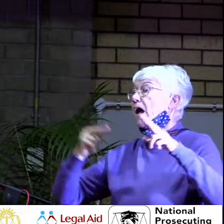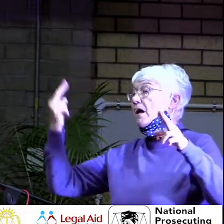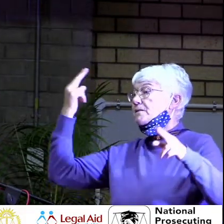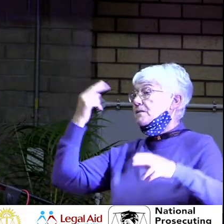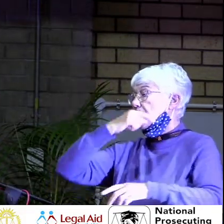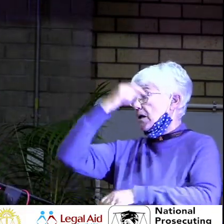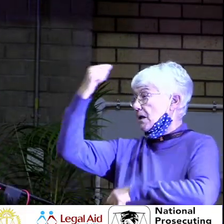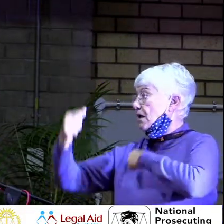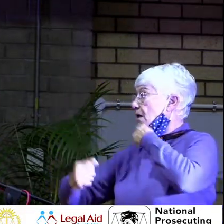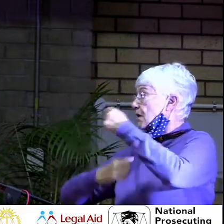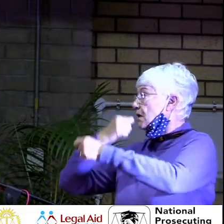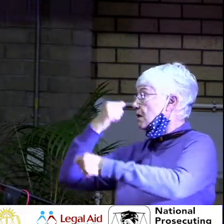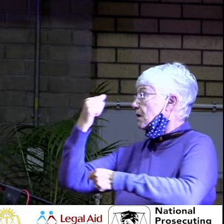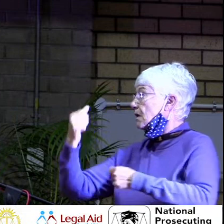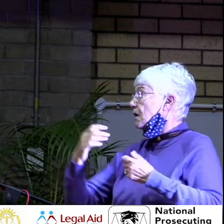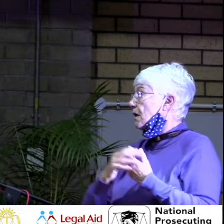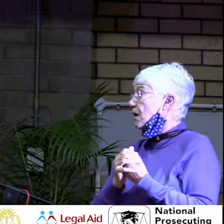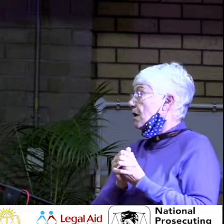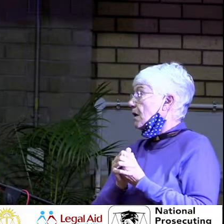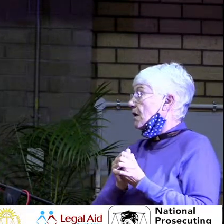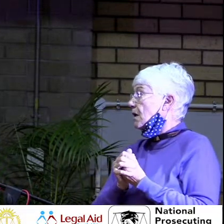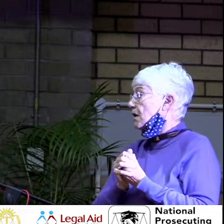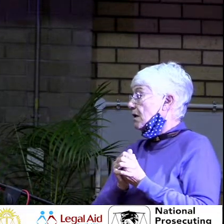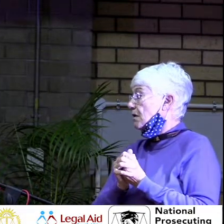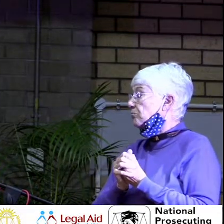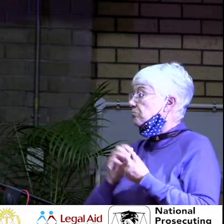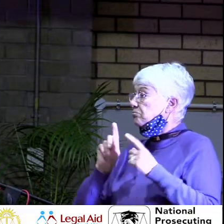the FCS was successful